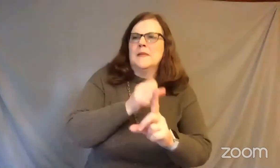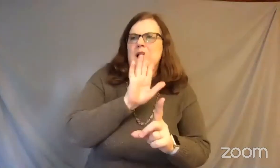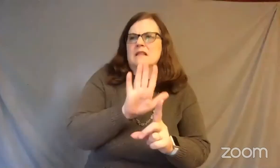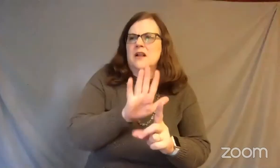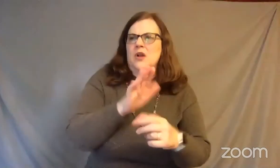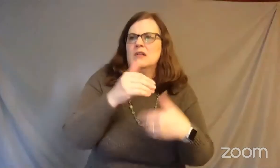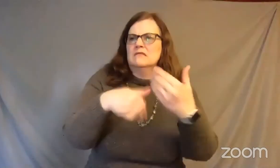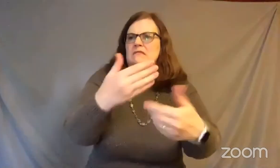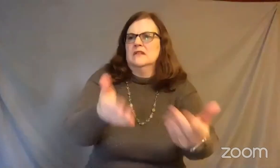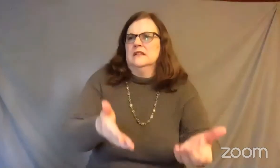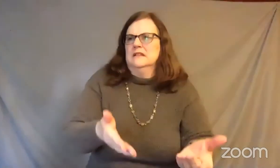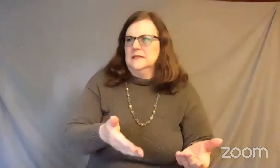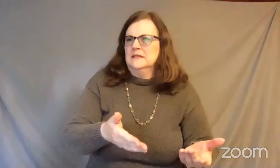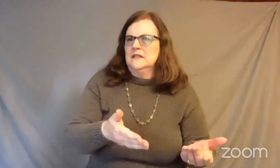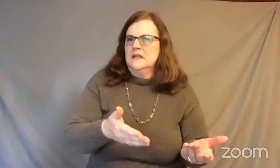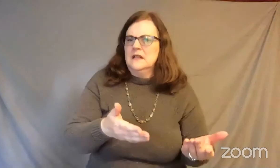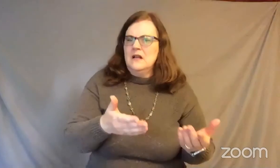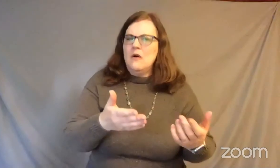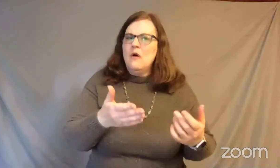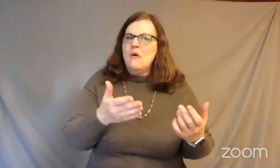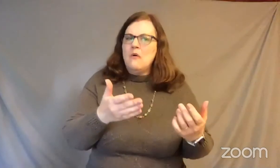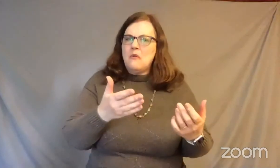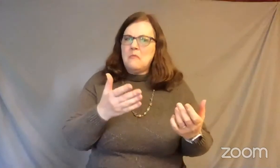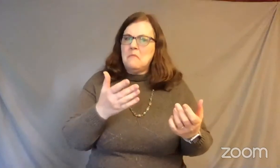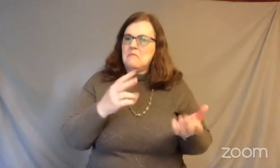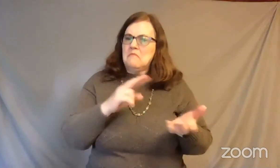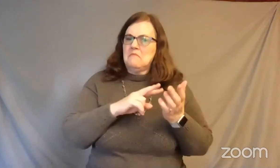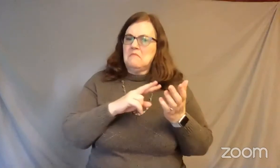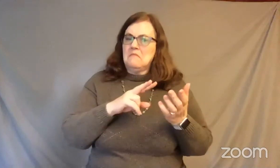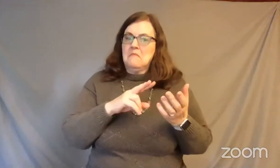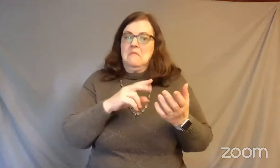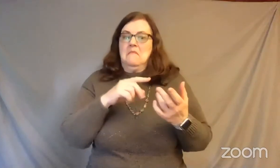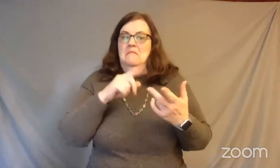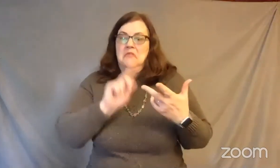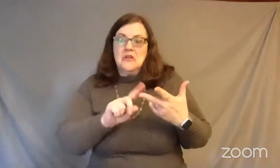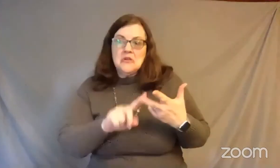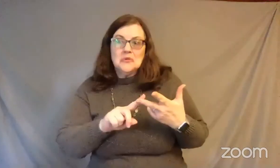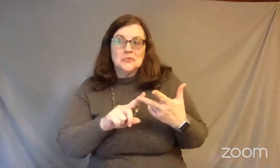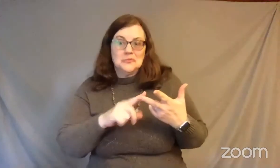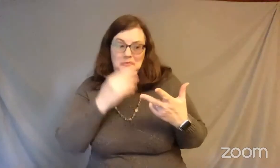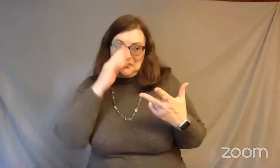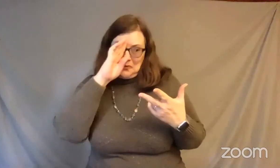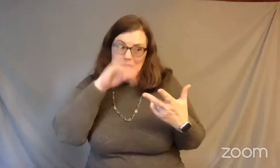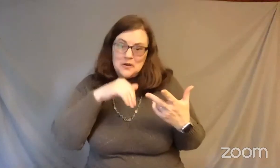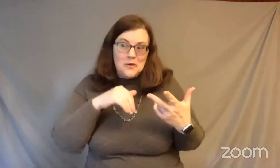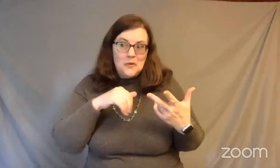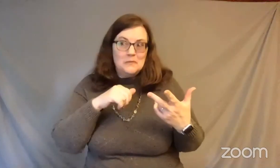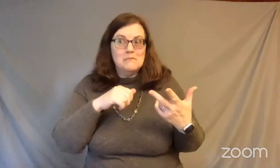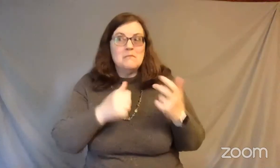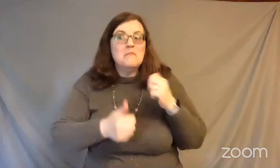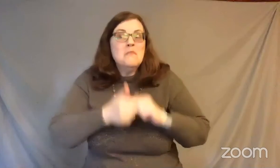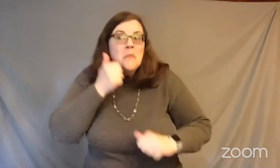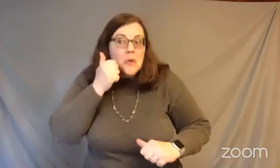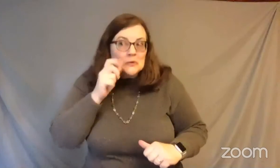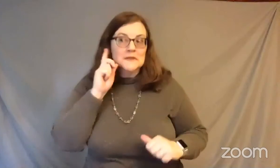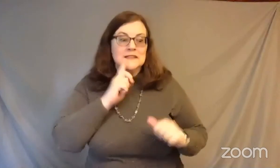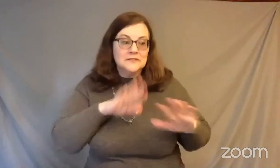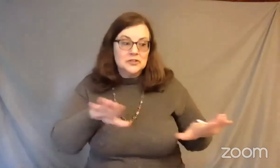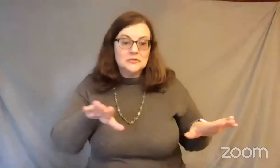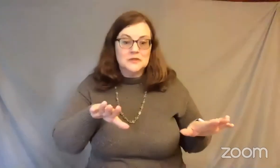acquisition of language, then that's going to be that will impact their ability to progress. The other thing that we've known